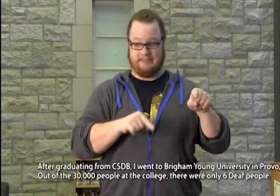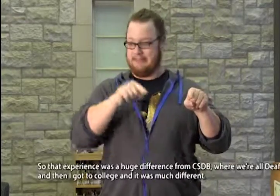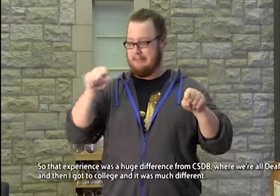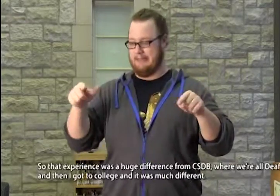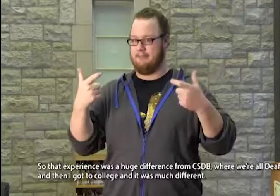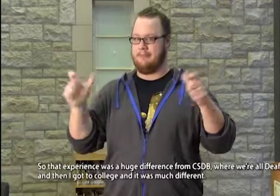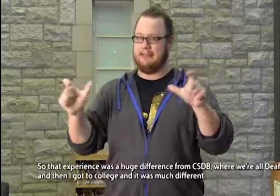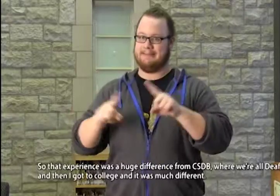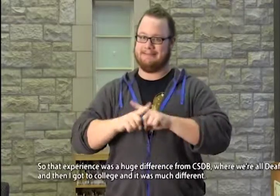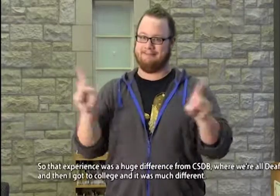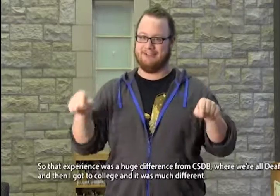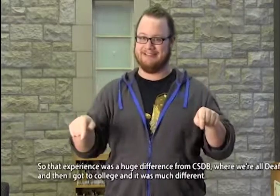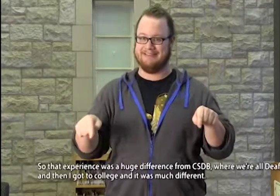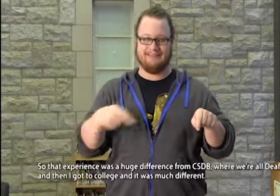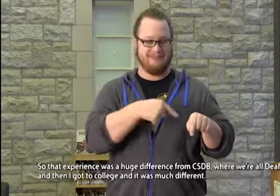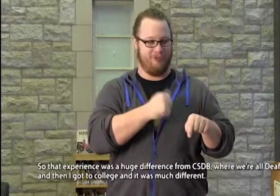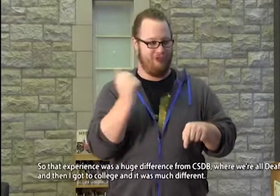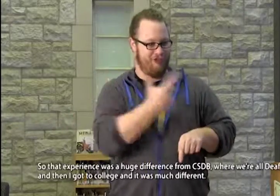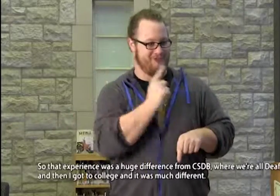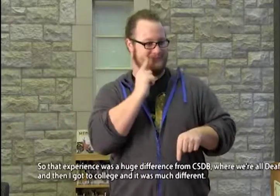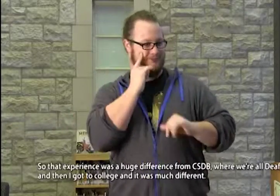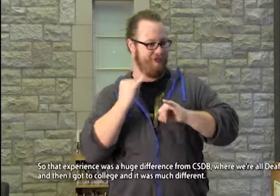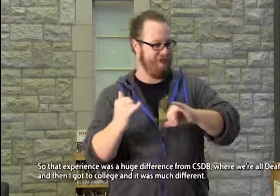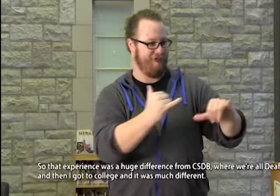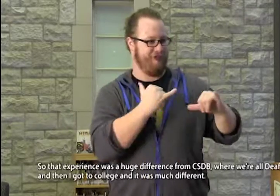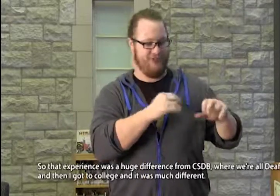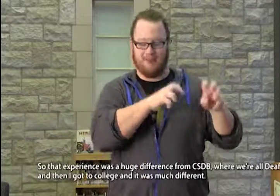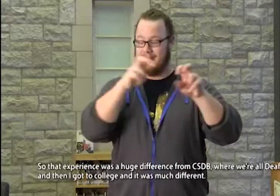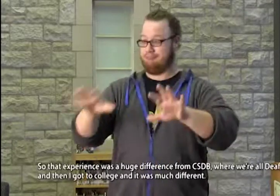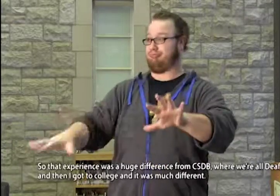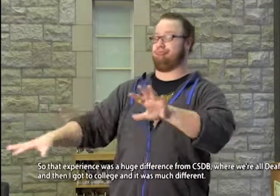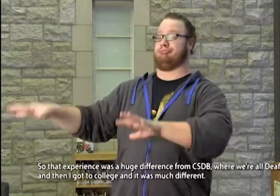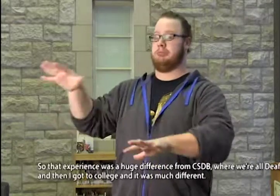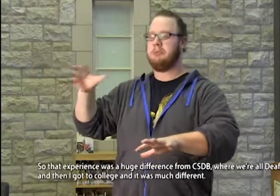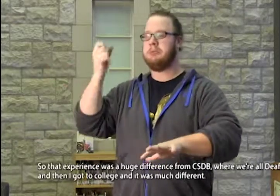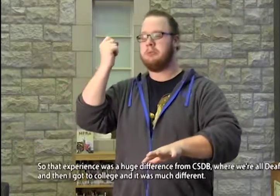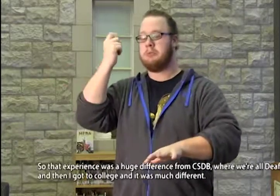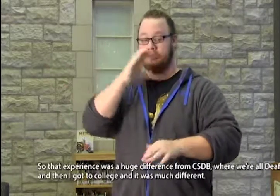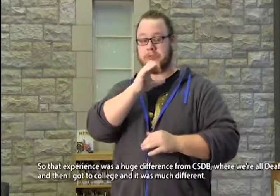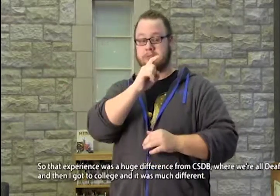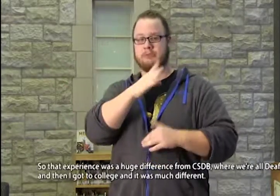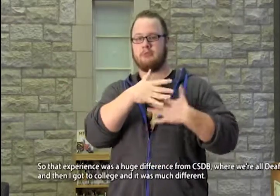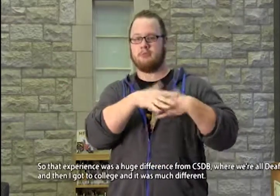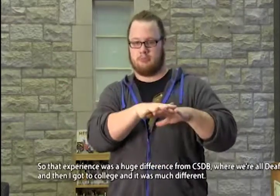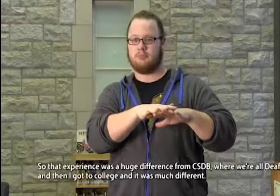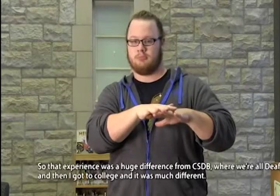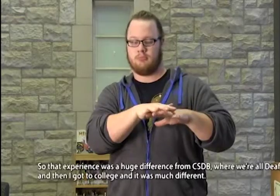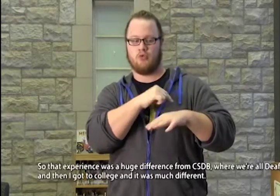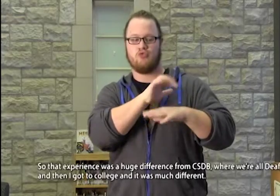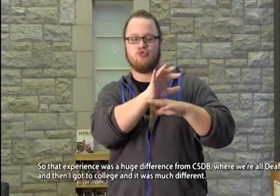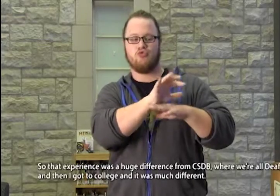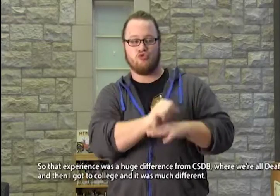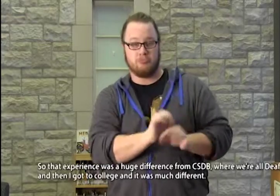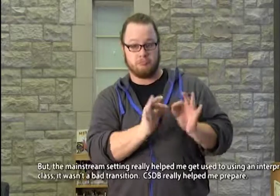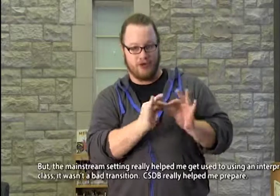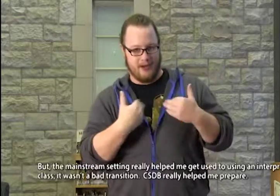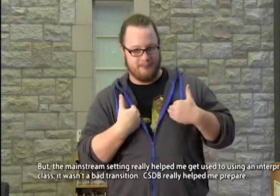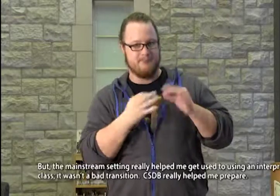And so that experience was a huge difference from CSDB, where we're all deaf. And then I got to college, and it was much different. But the